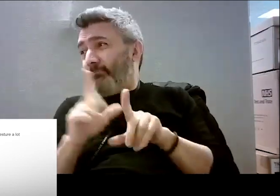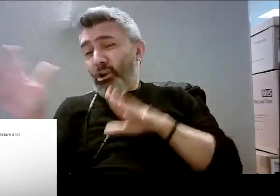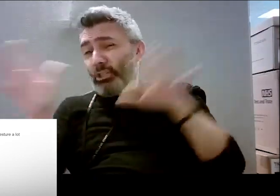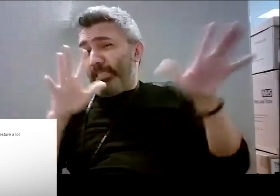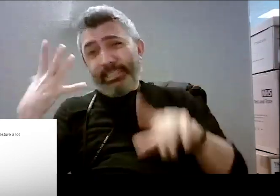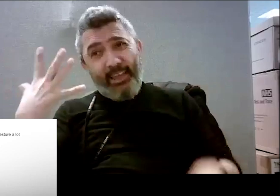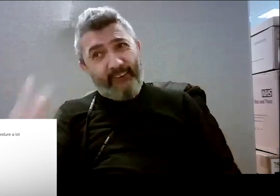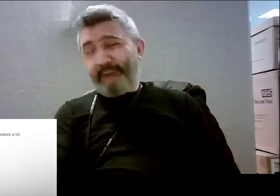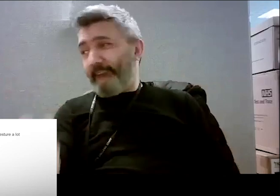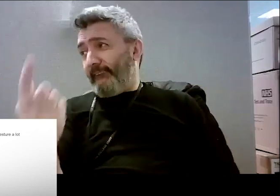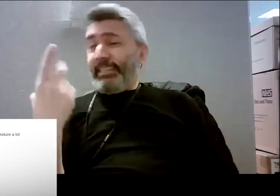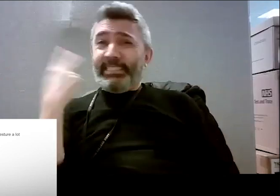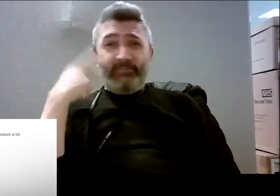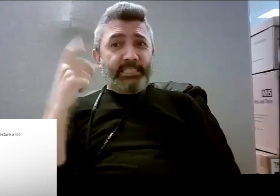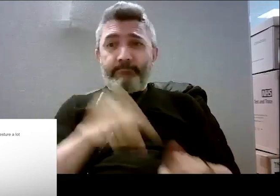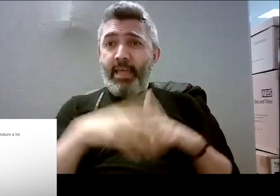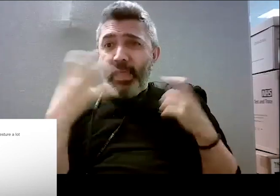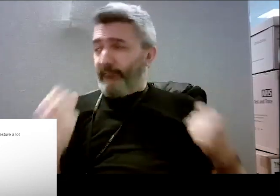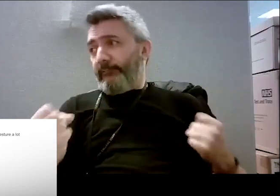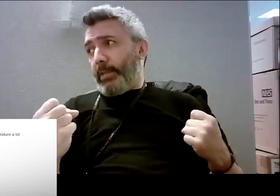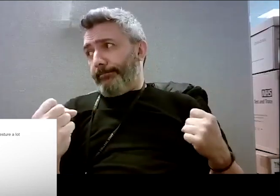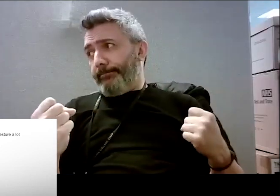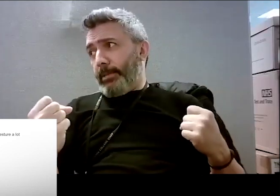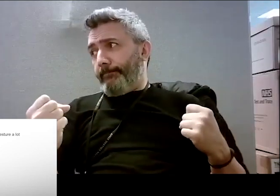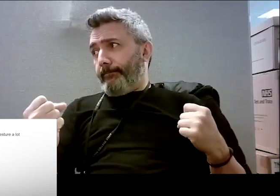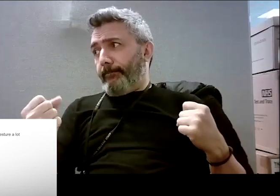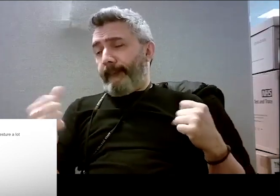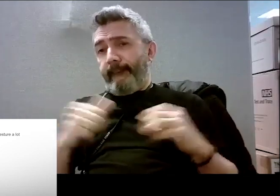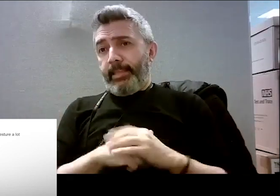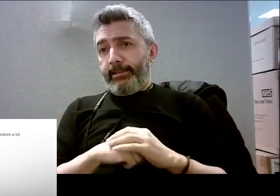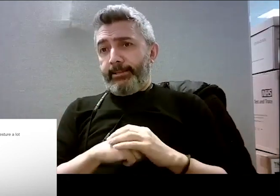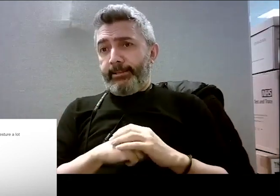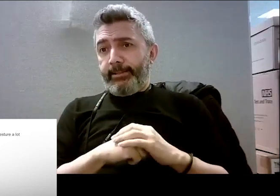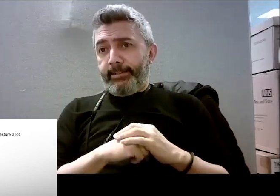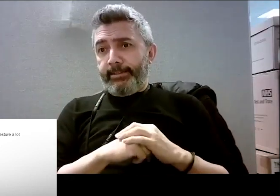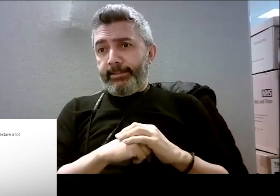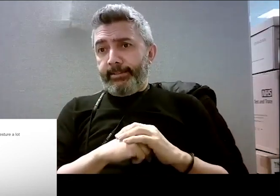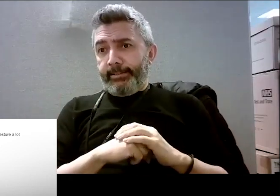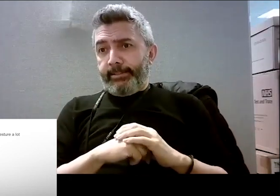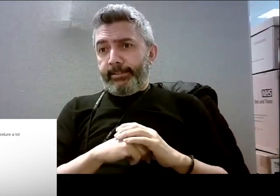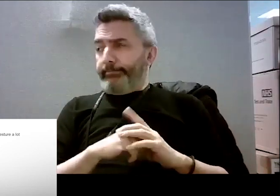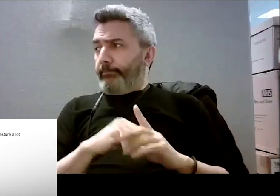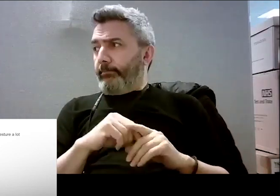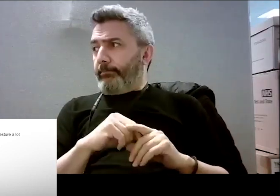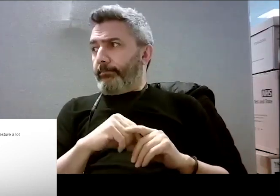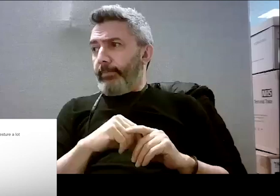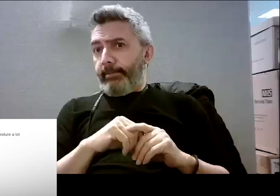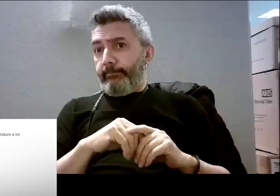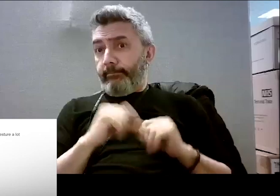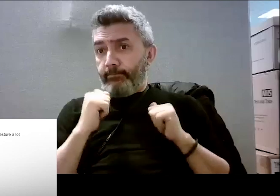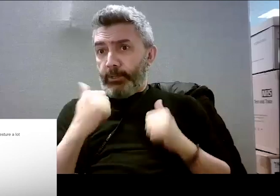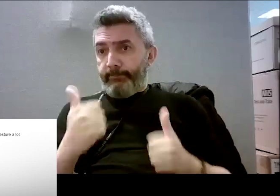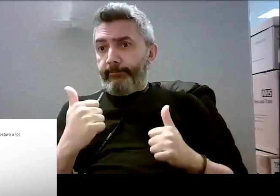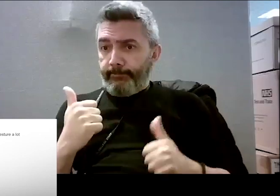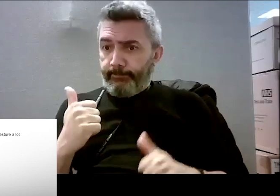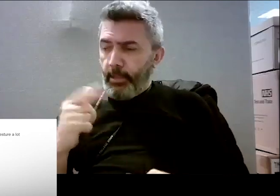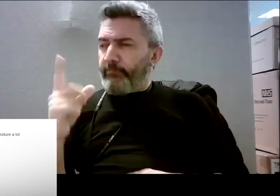So I'm sure you've got the same gestures. We do exactly the same gestures as well.